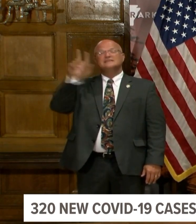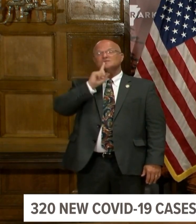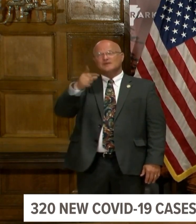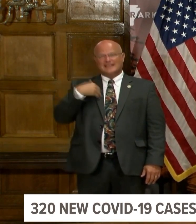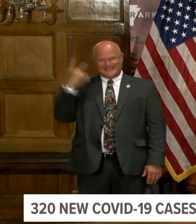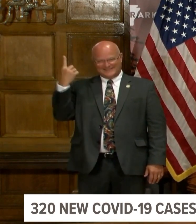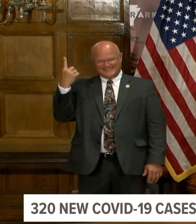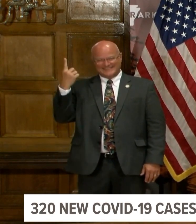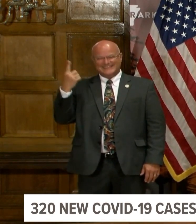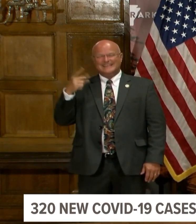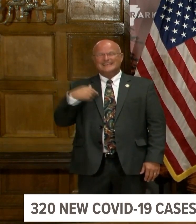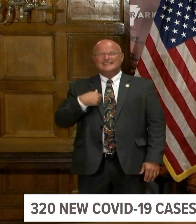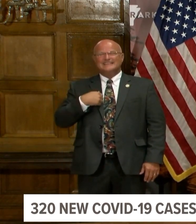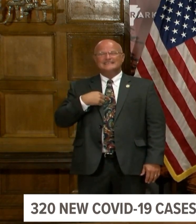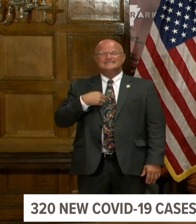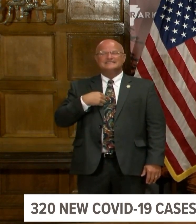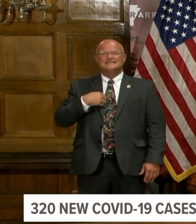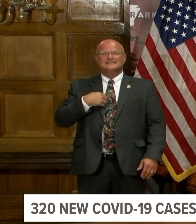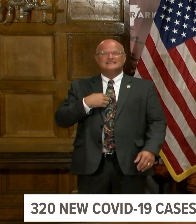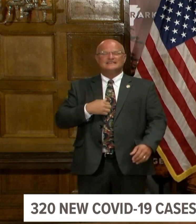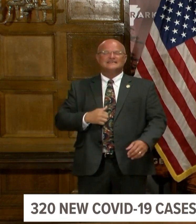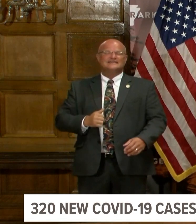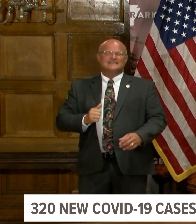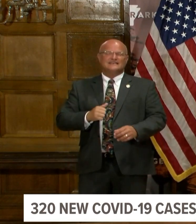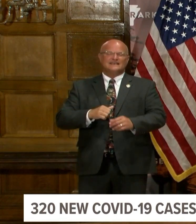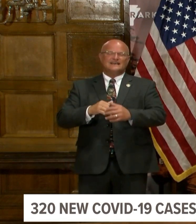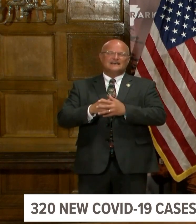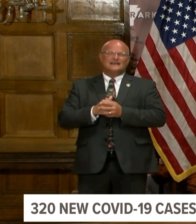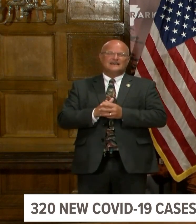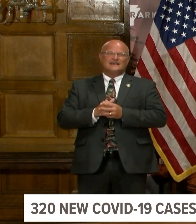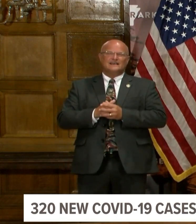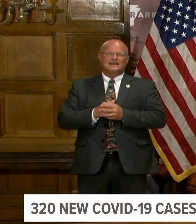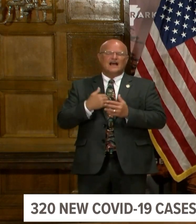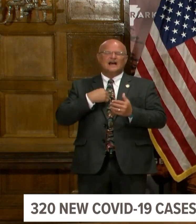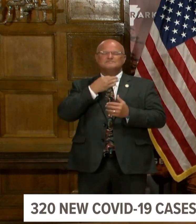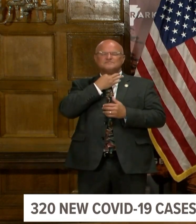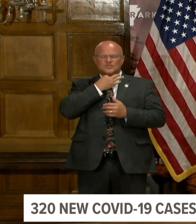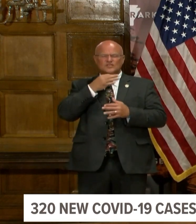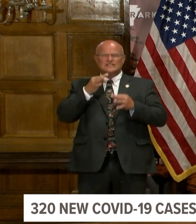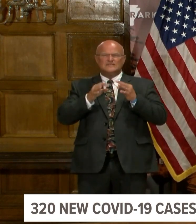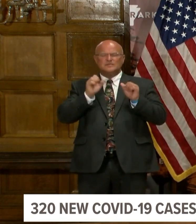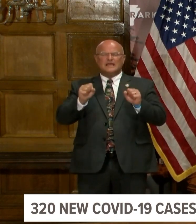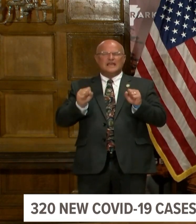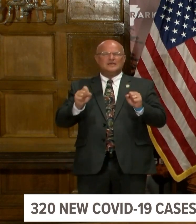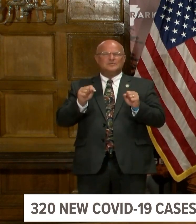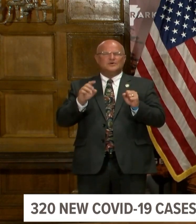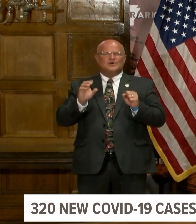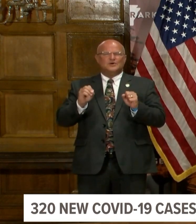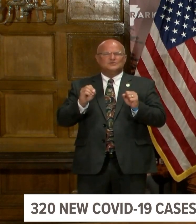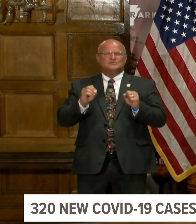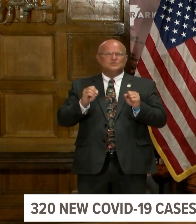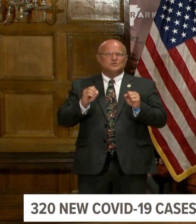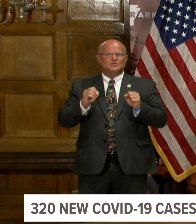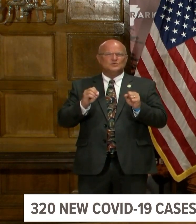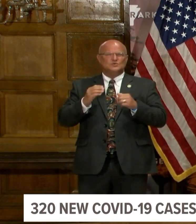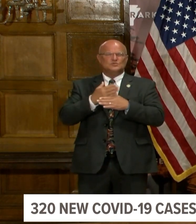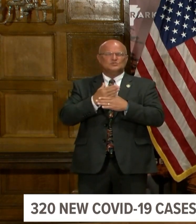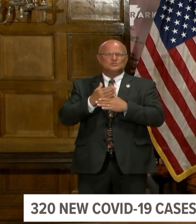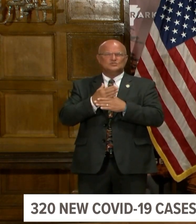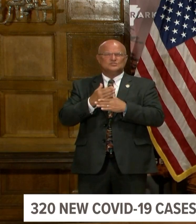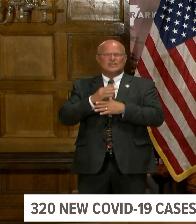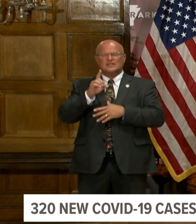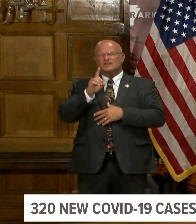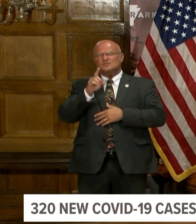Governor. This is Susanna with Ozarks at Large. I'm just wondering if you'd be able to just either you or